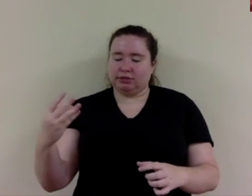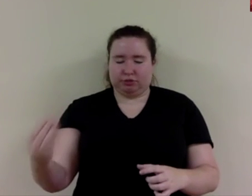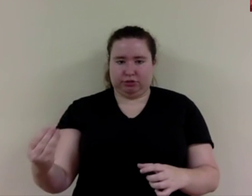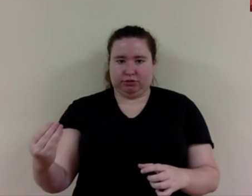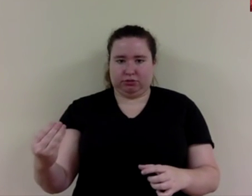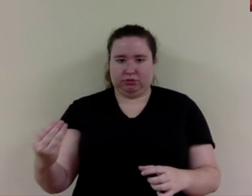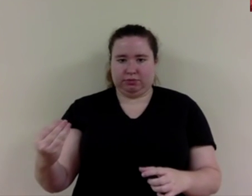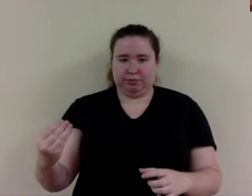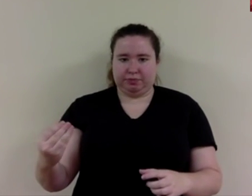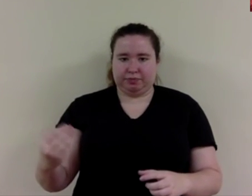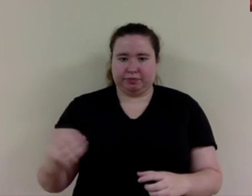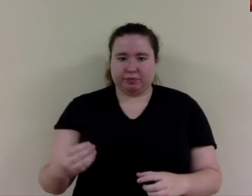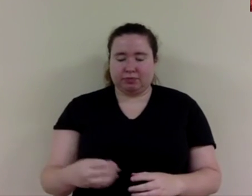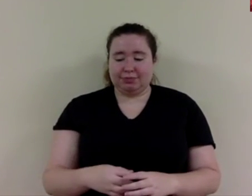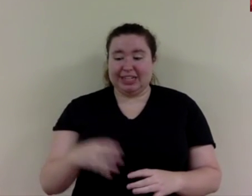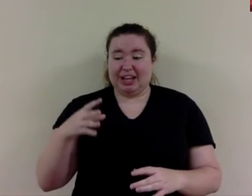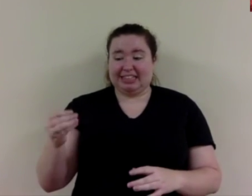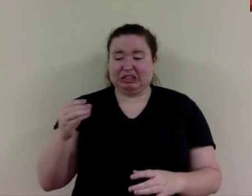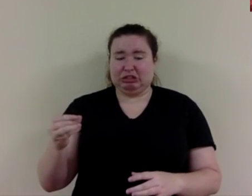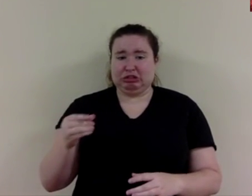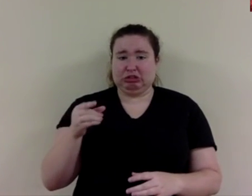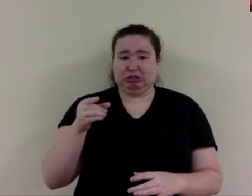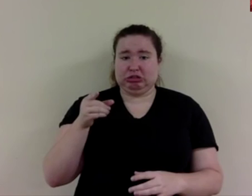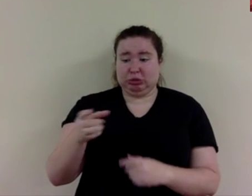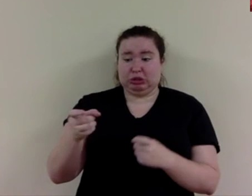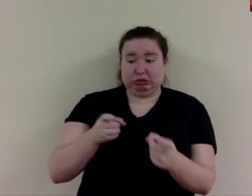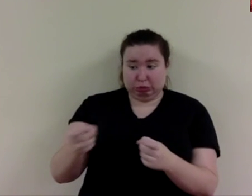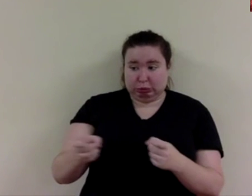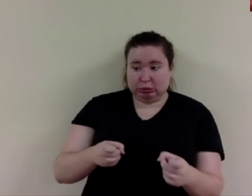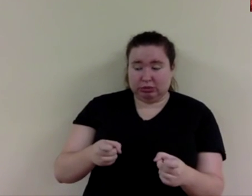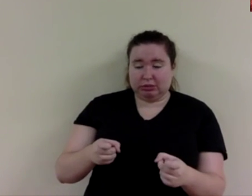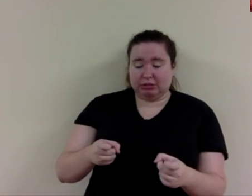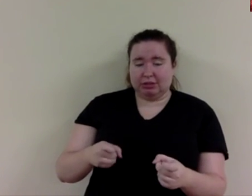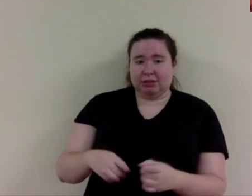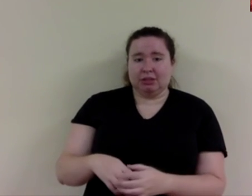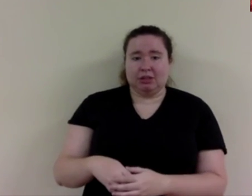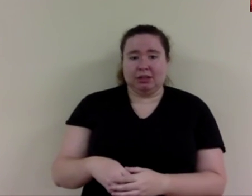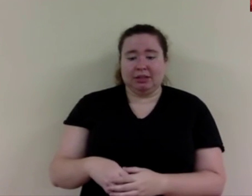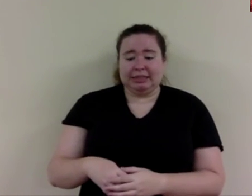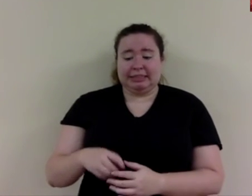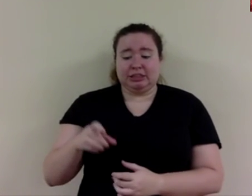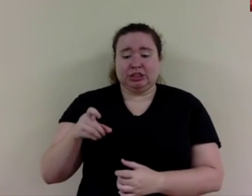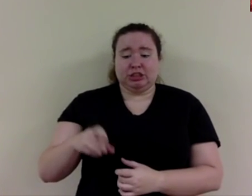sphincter. Because the external anal sphincter contains muscle that you can voluntarily control, you